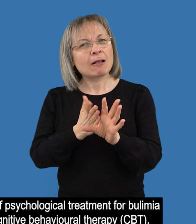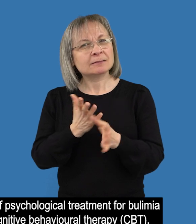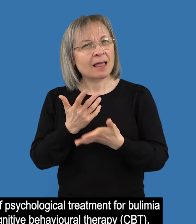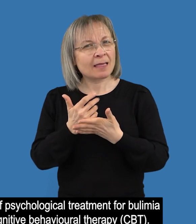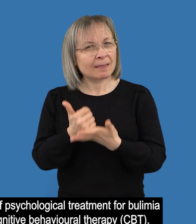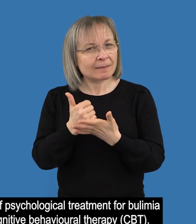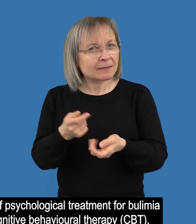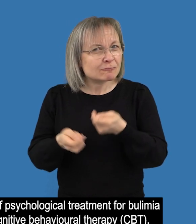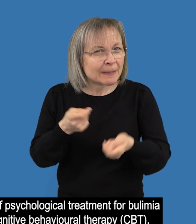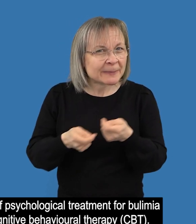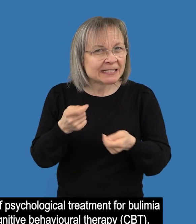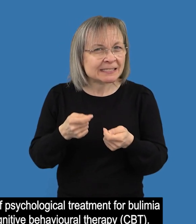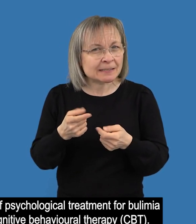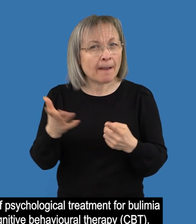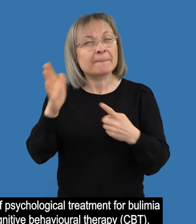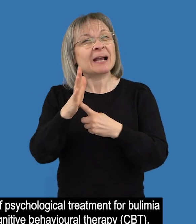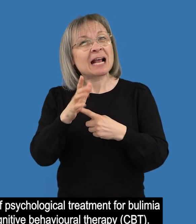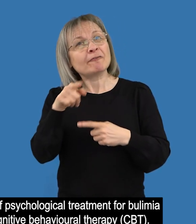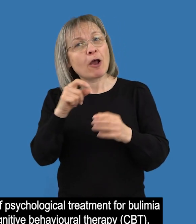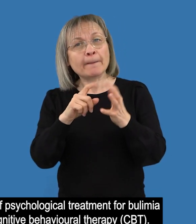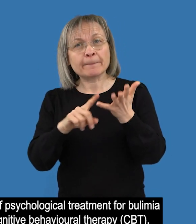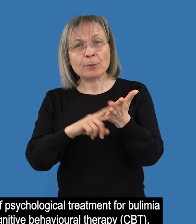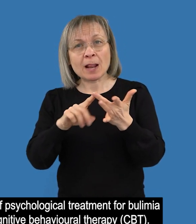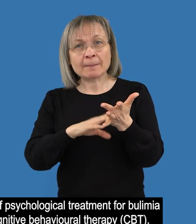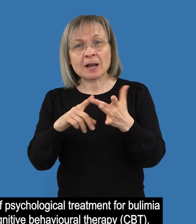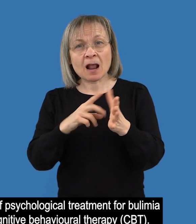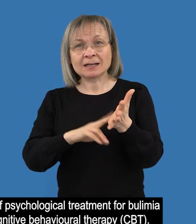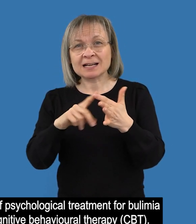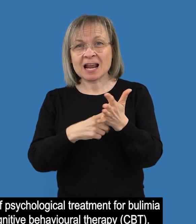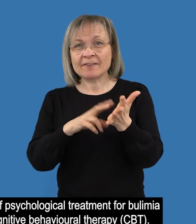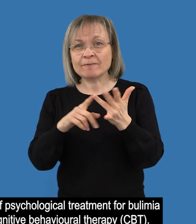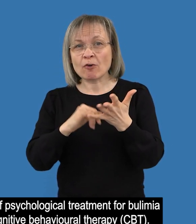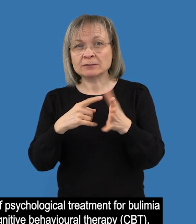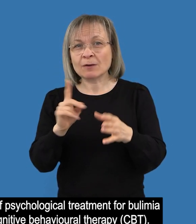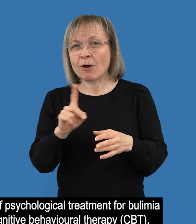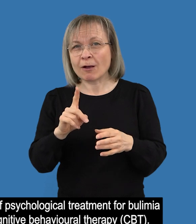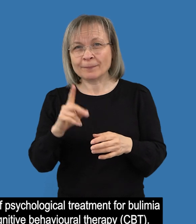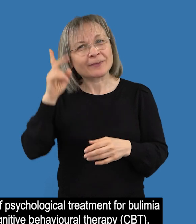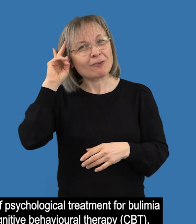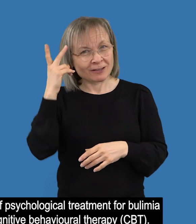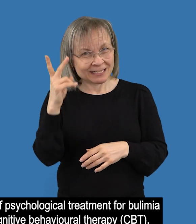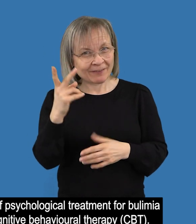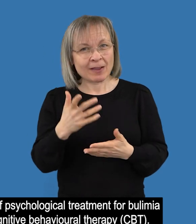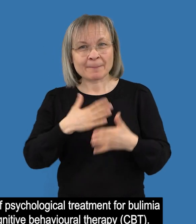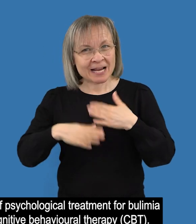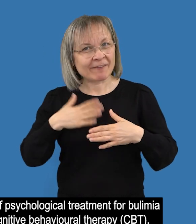The main type of psychological treatment for bulimia nervosa is cognitive behavioral therapy,